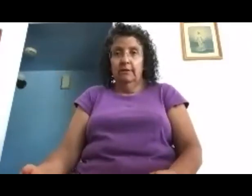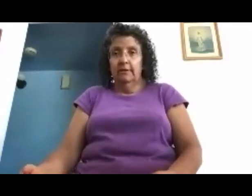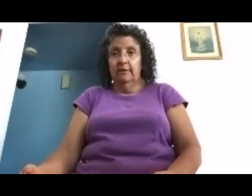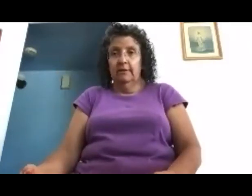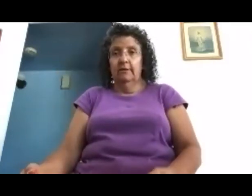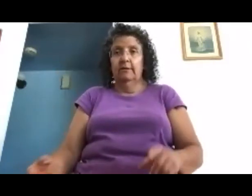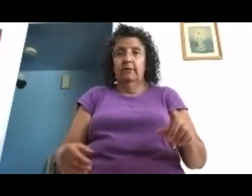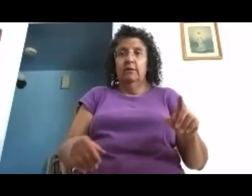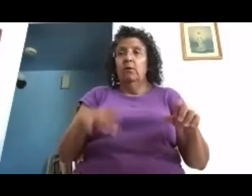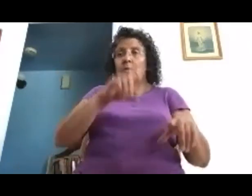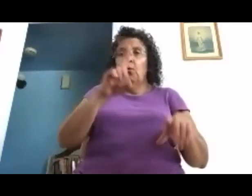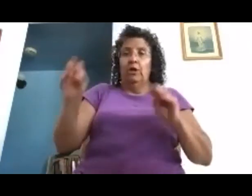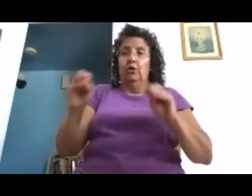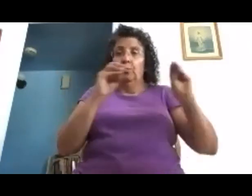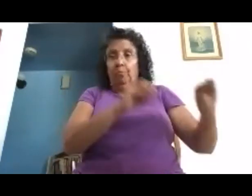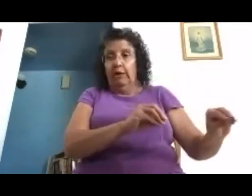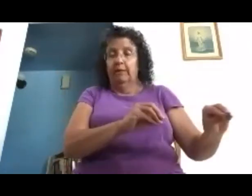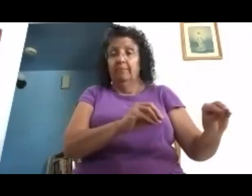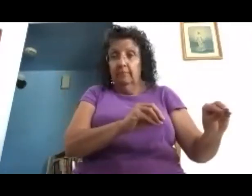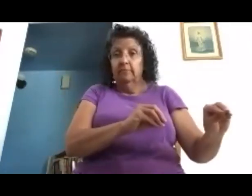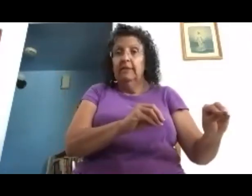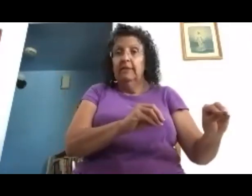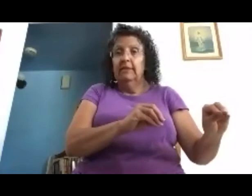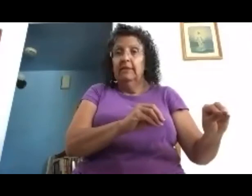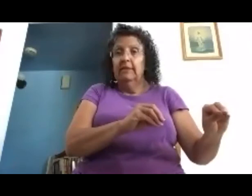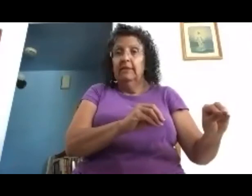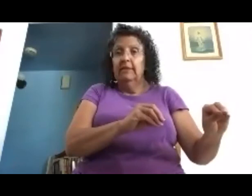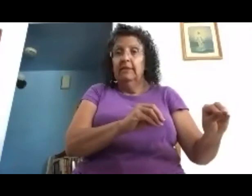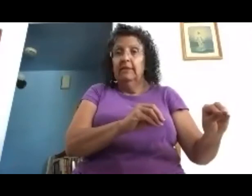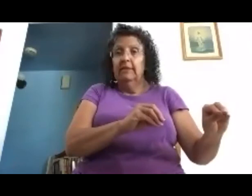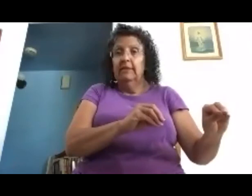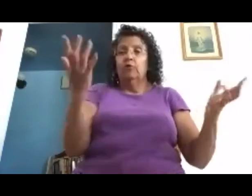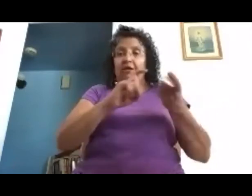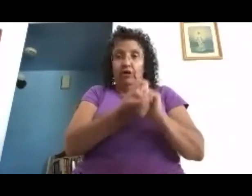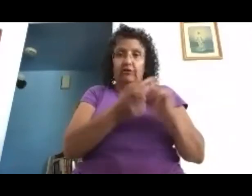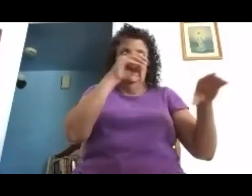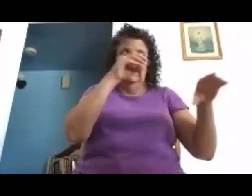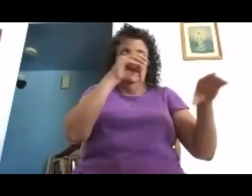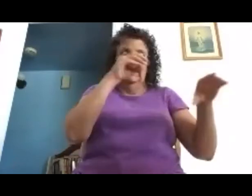location is what's changing, inside versus outside.